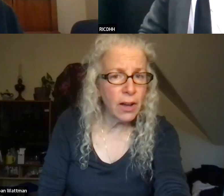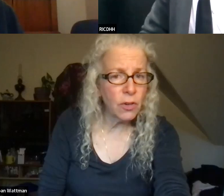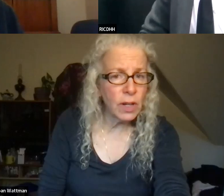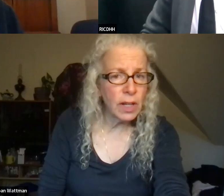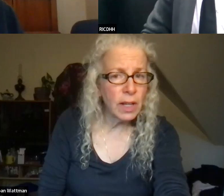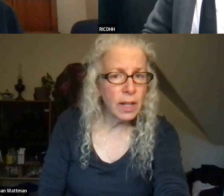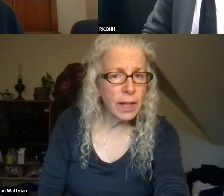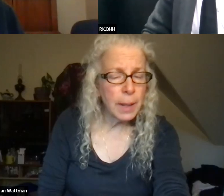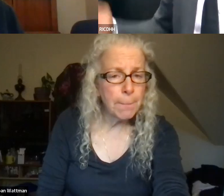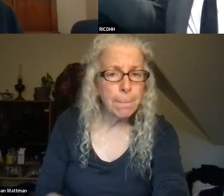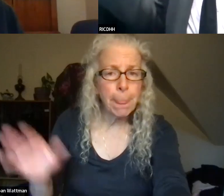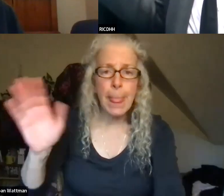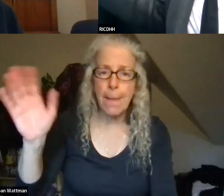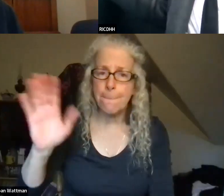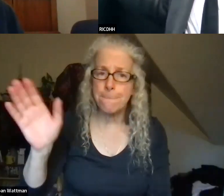back. No.